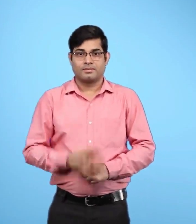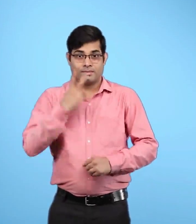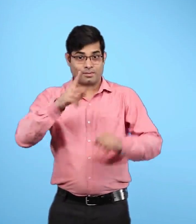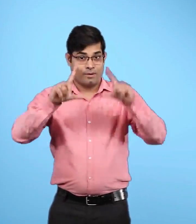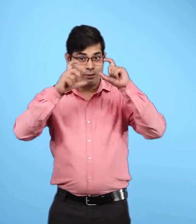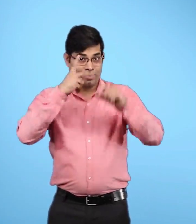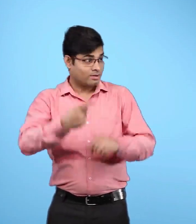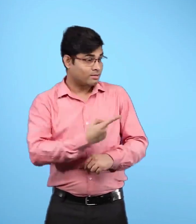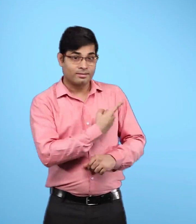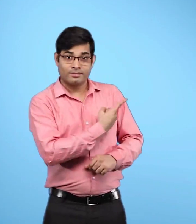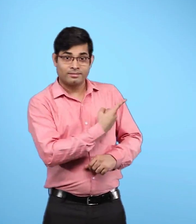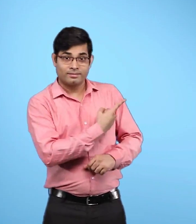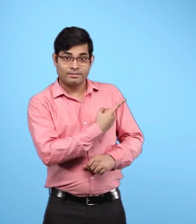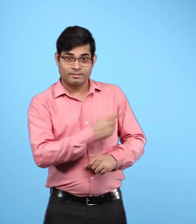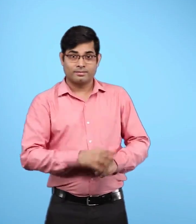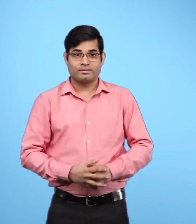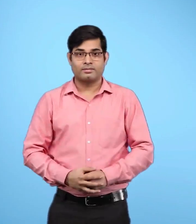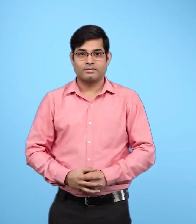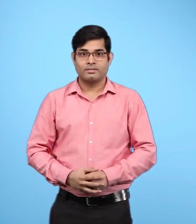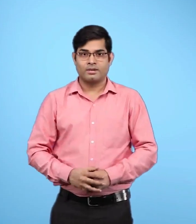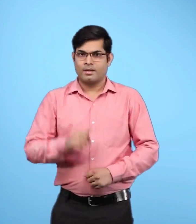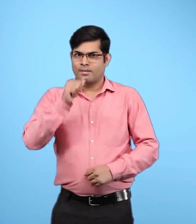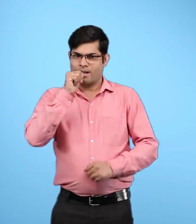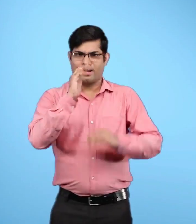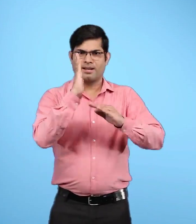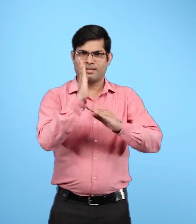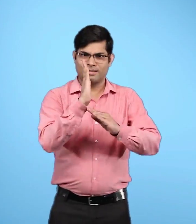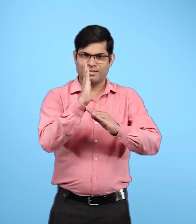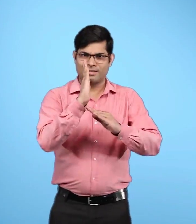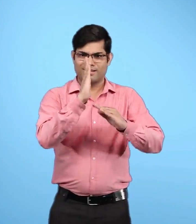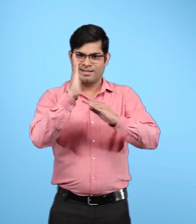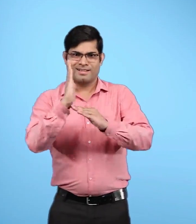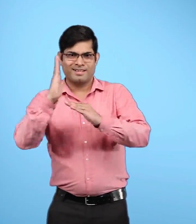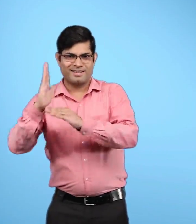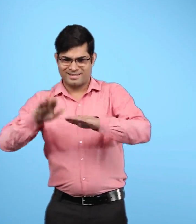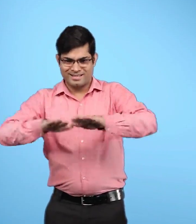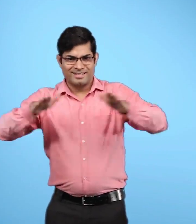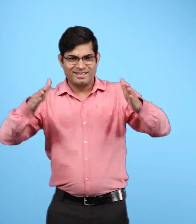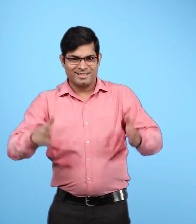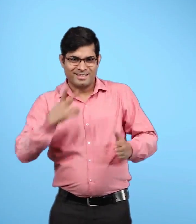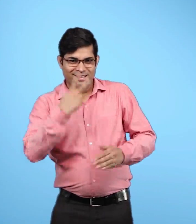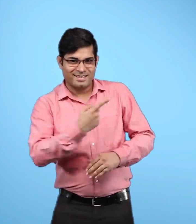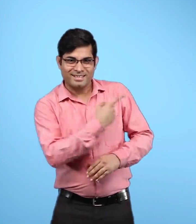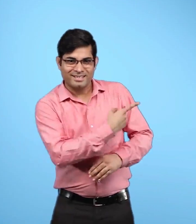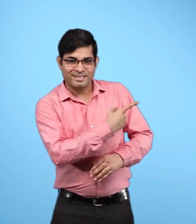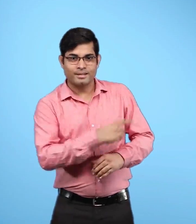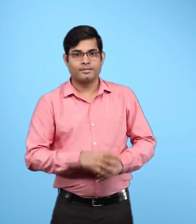Picture 1 on the right side of the title shows 2 glasses of water on the table, and a